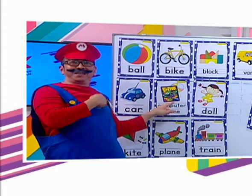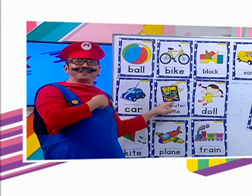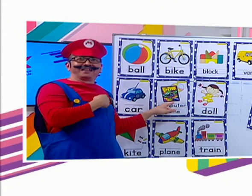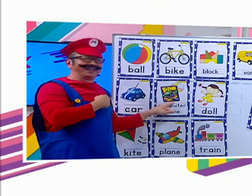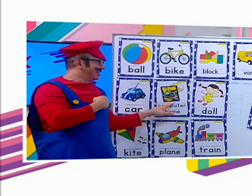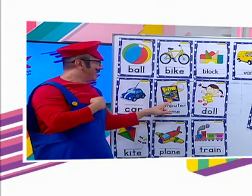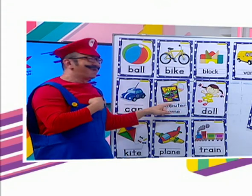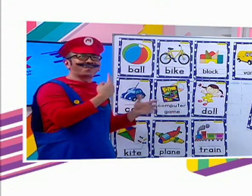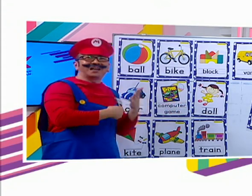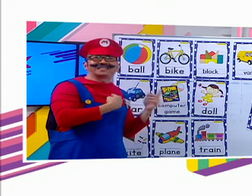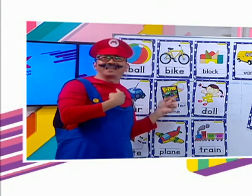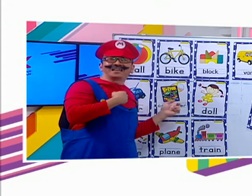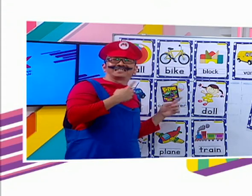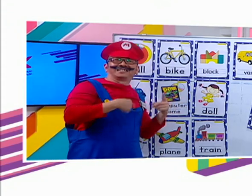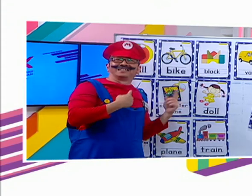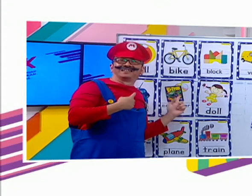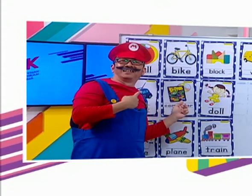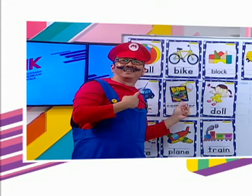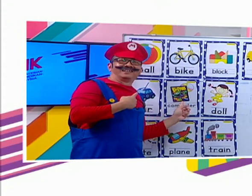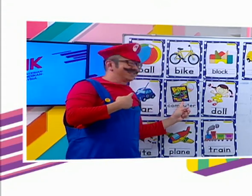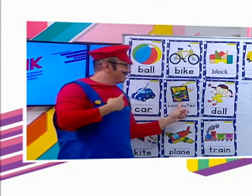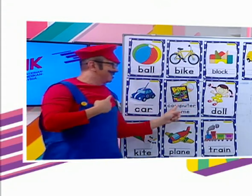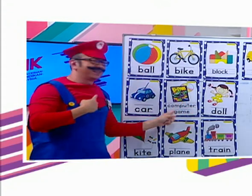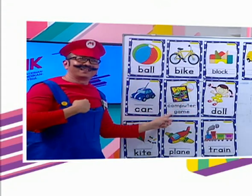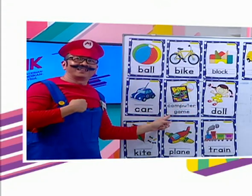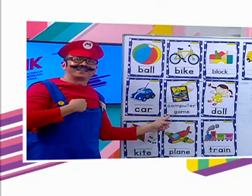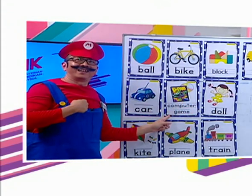me. What's this?